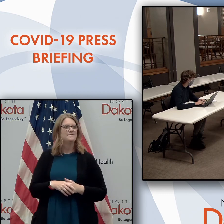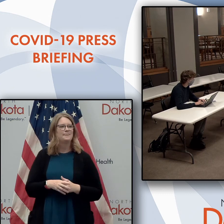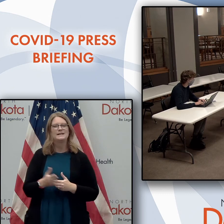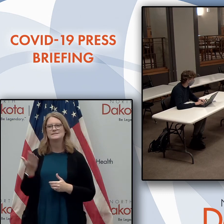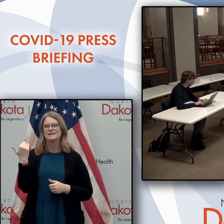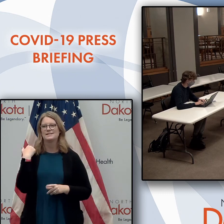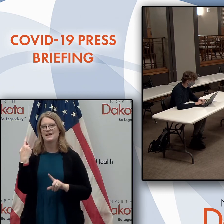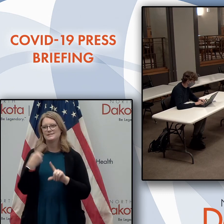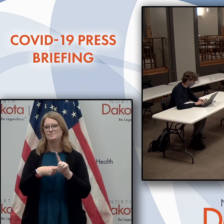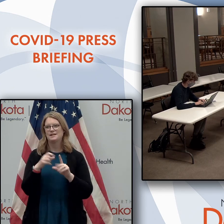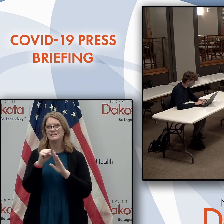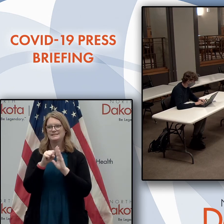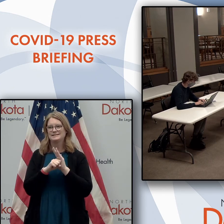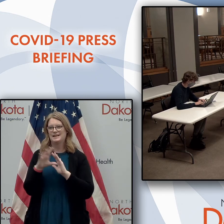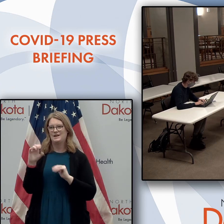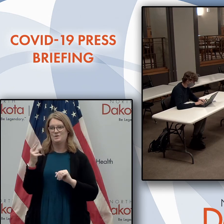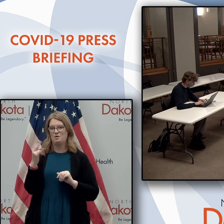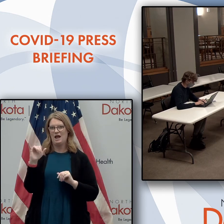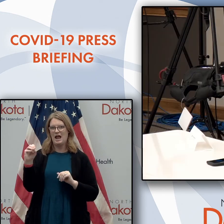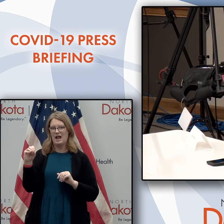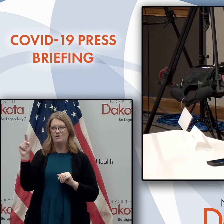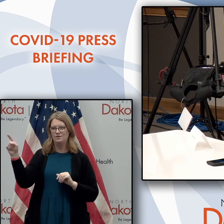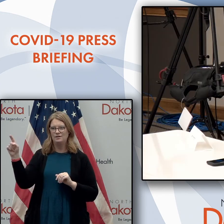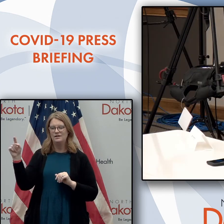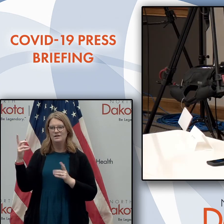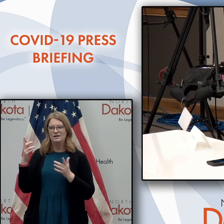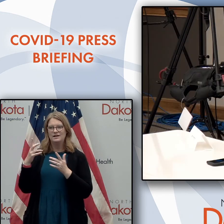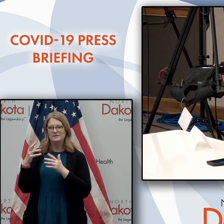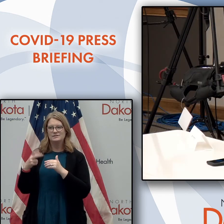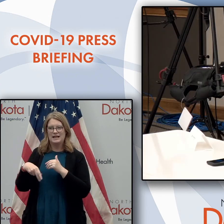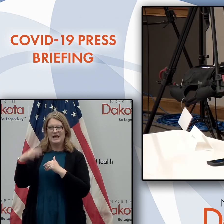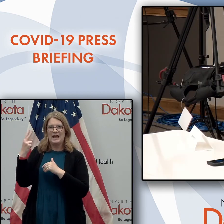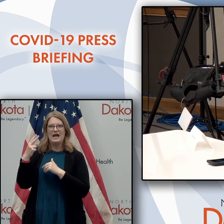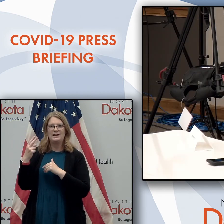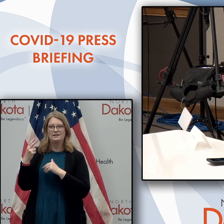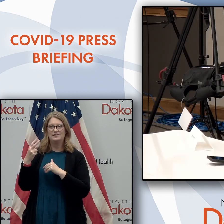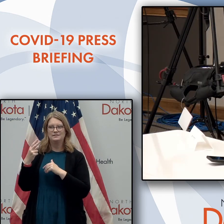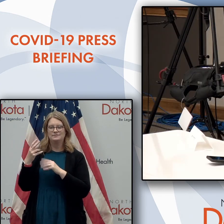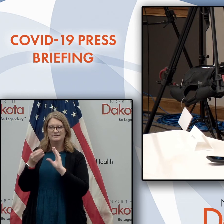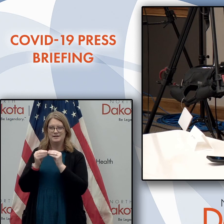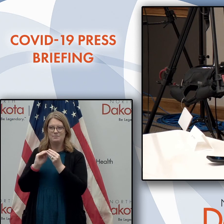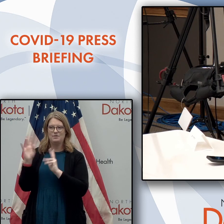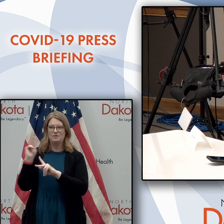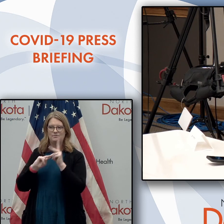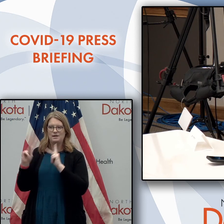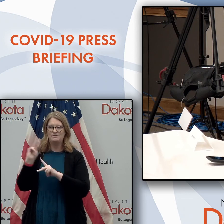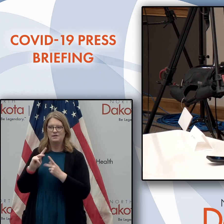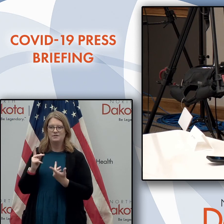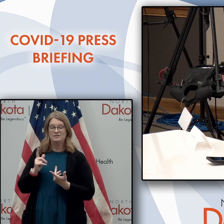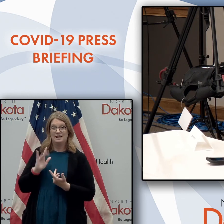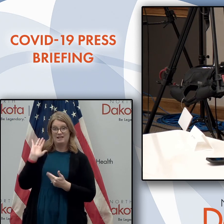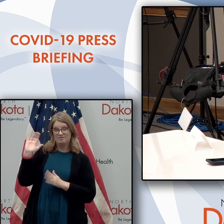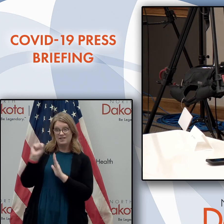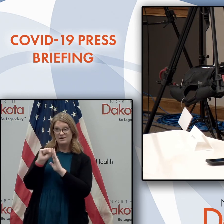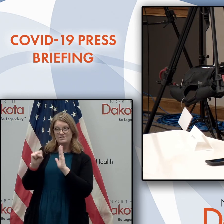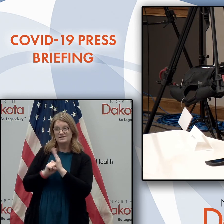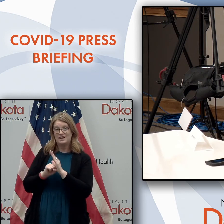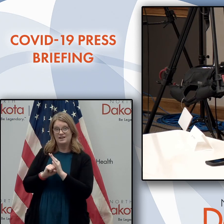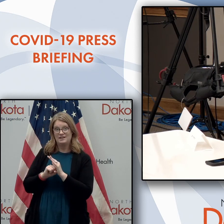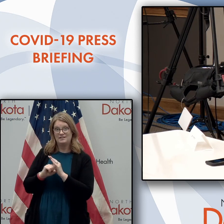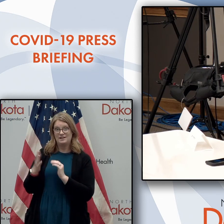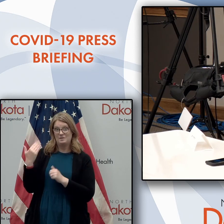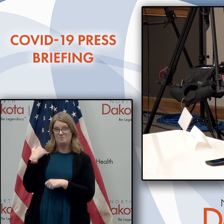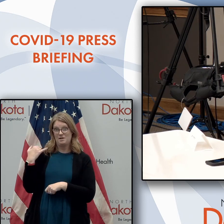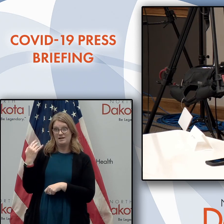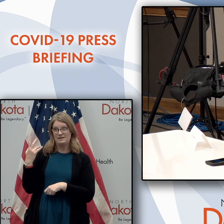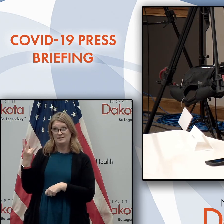Last month, the state of Ohio, that has a larger population than North Dakota, issued a mask mandate, and they've seen a 31% decrease in the past